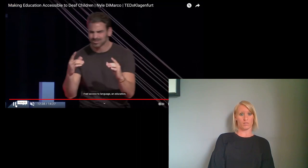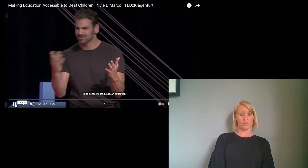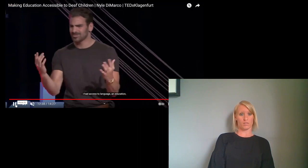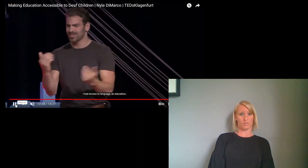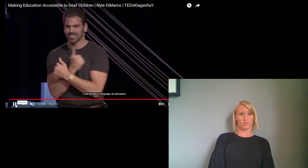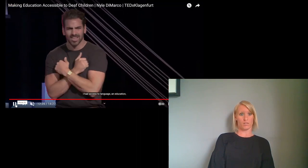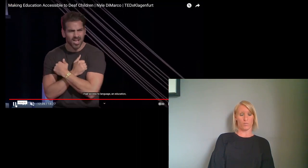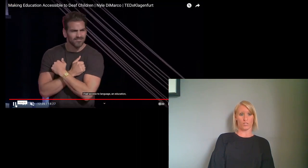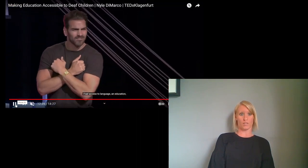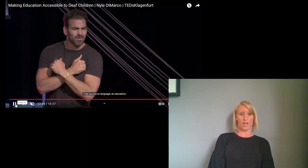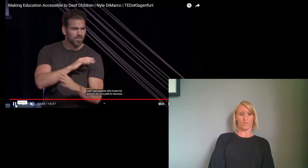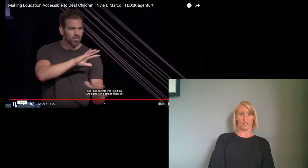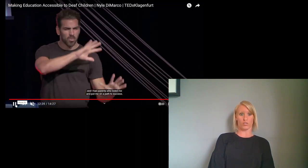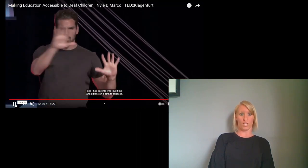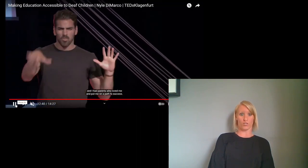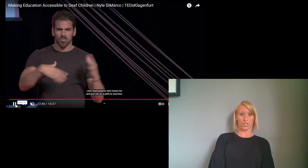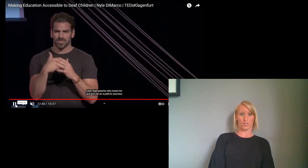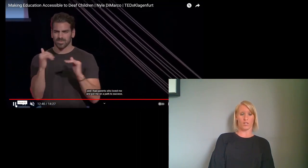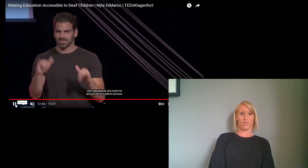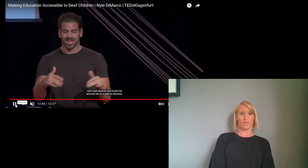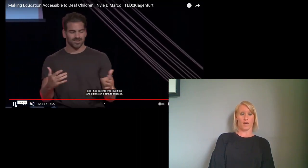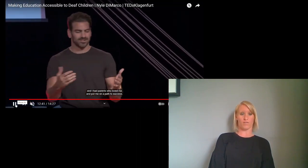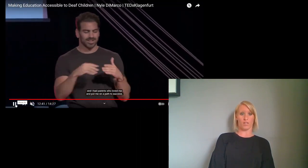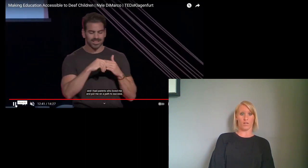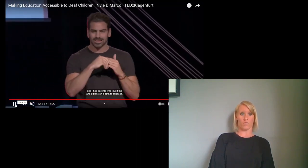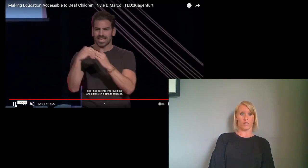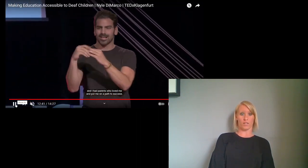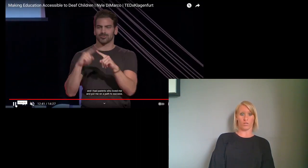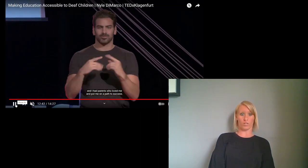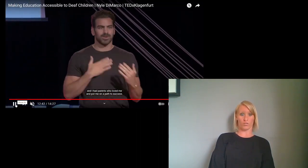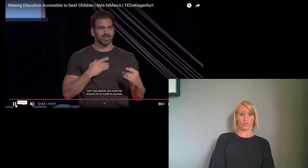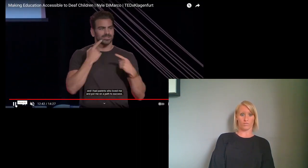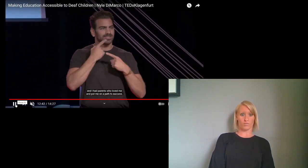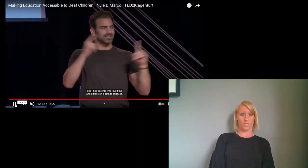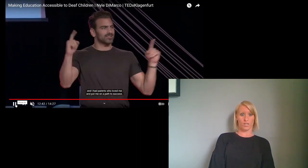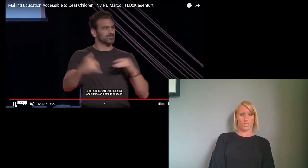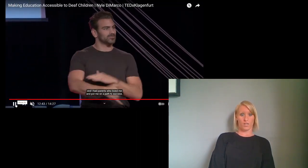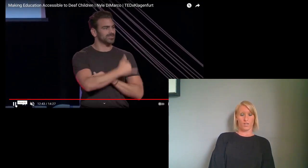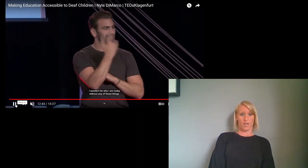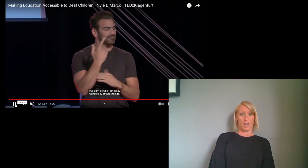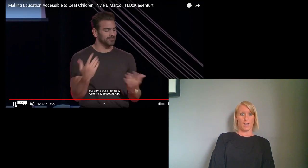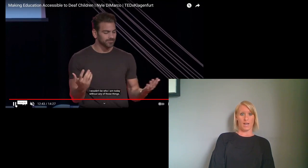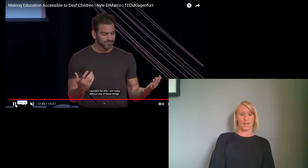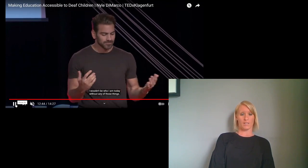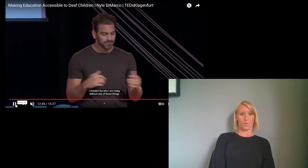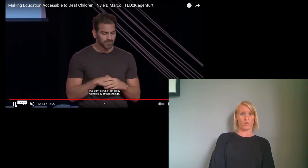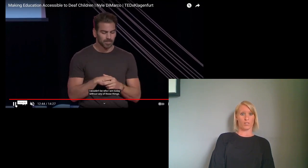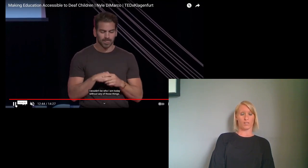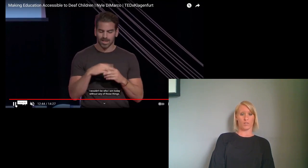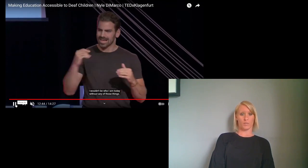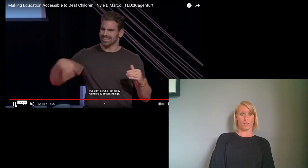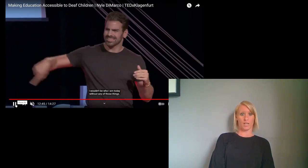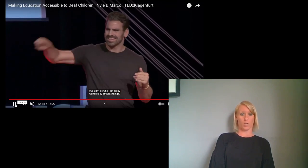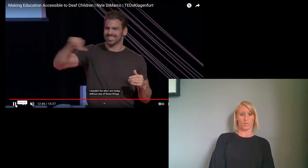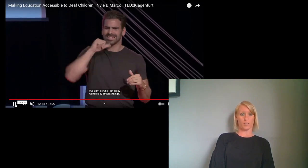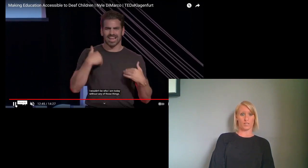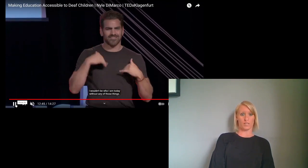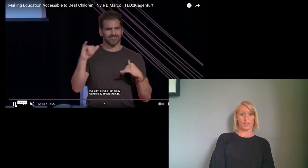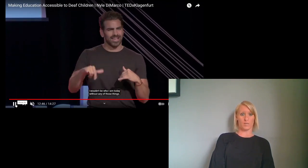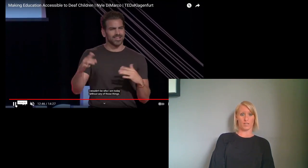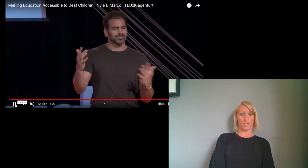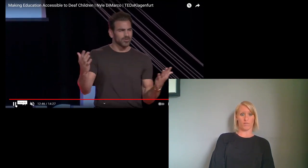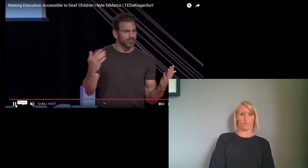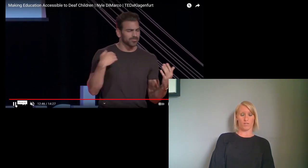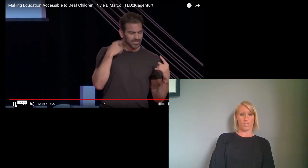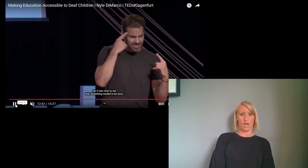that 10% that have an education, that have love and language. I had the parents that loved me and helped me